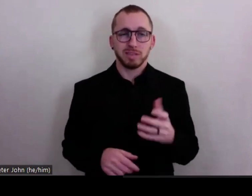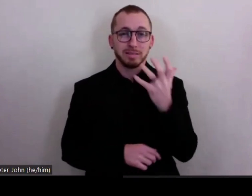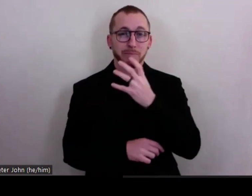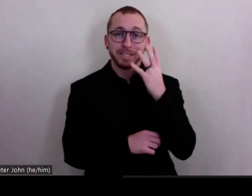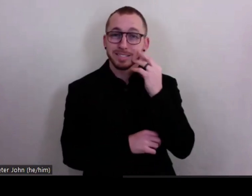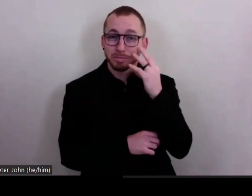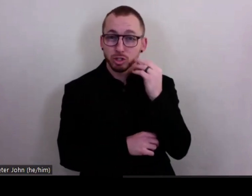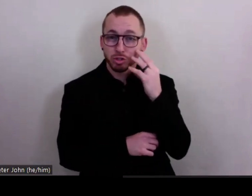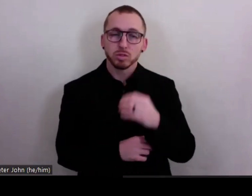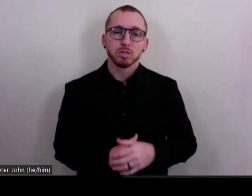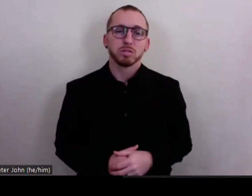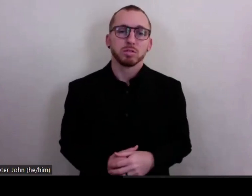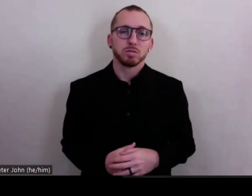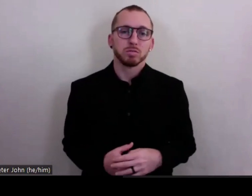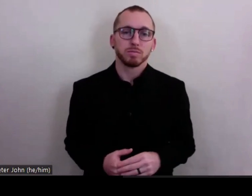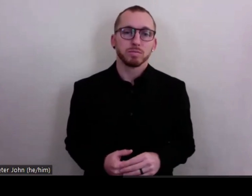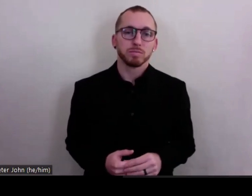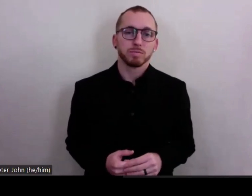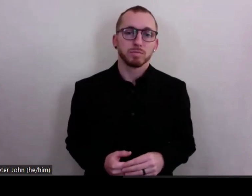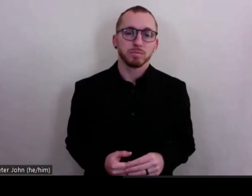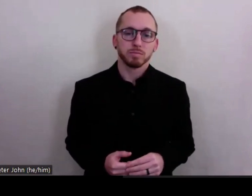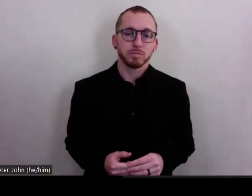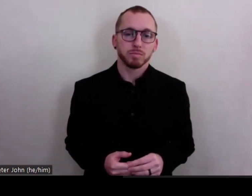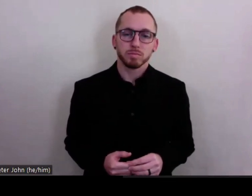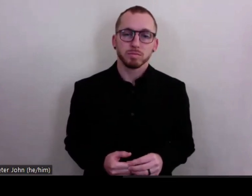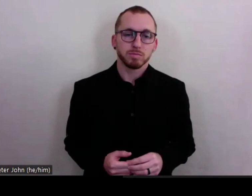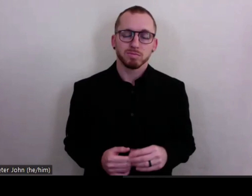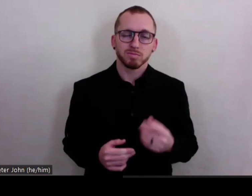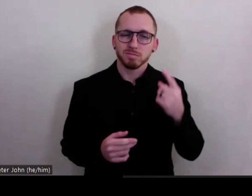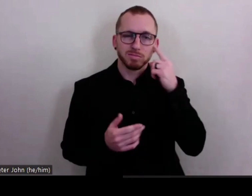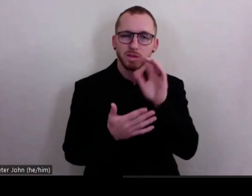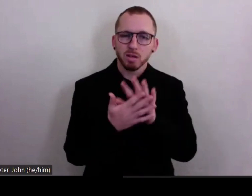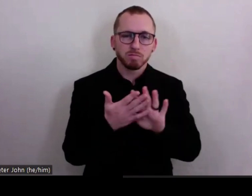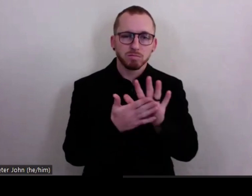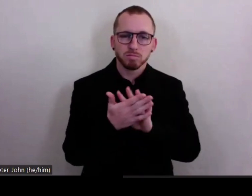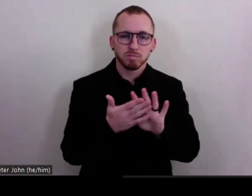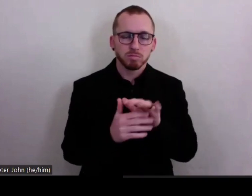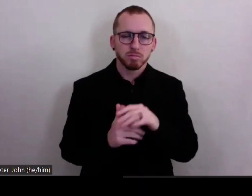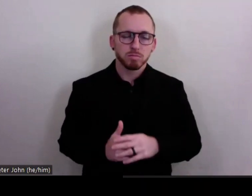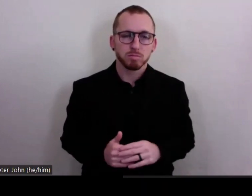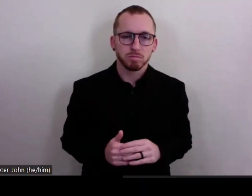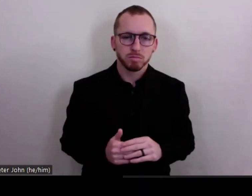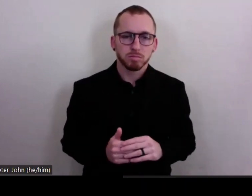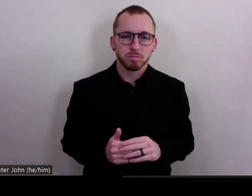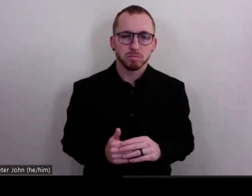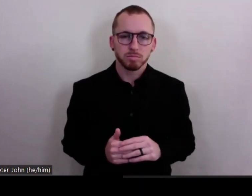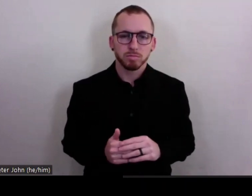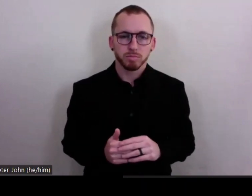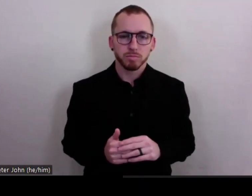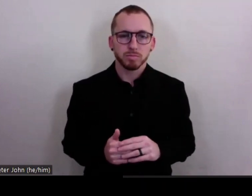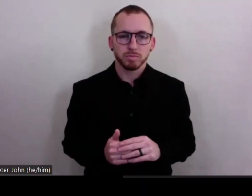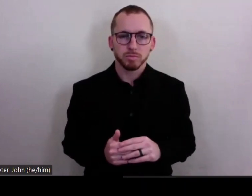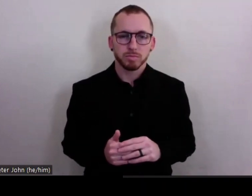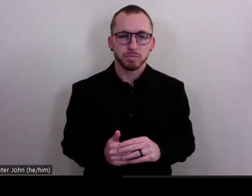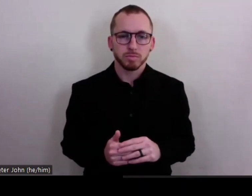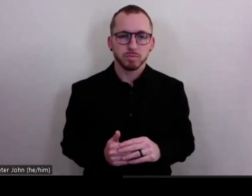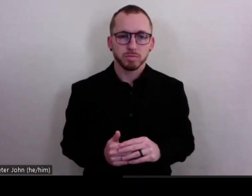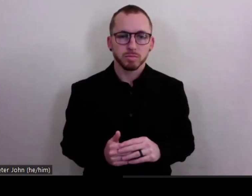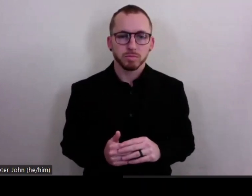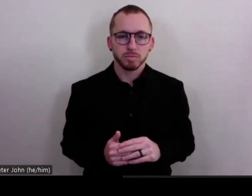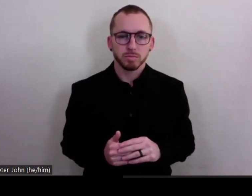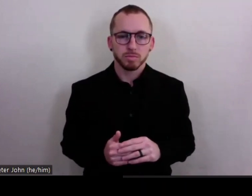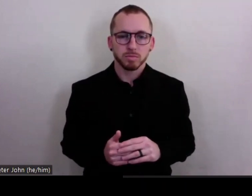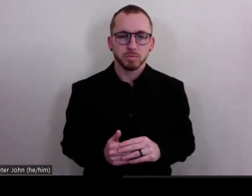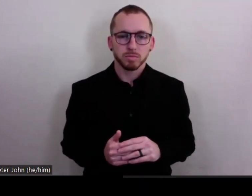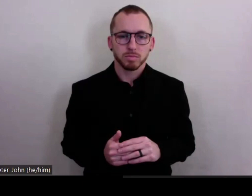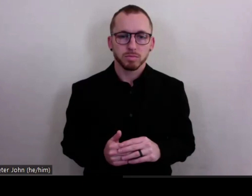then there was an experience where that wasn't happening. And thank goodness, as a parent, I can explain things to my kids. But remember, some parents don't know how